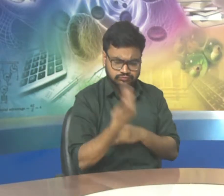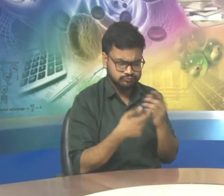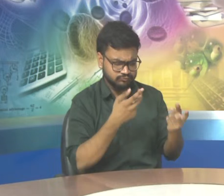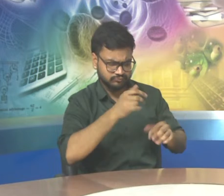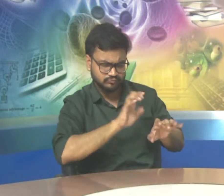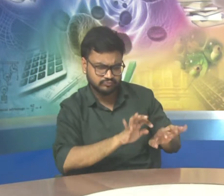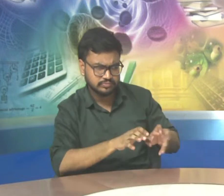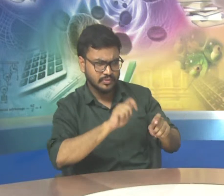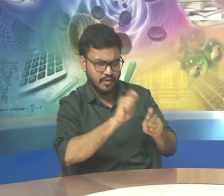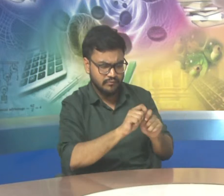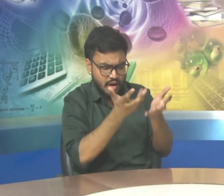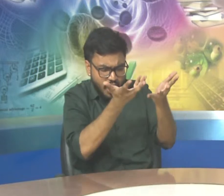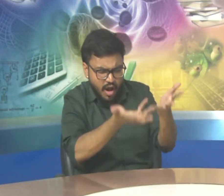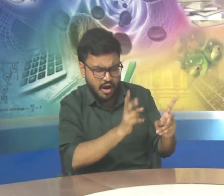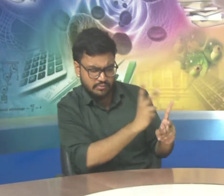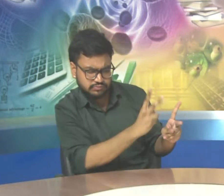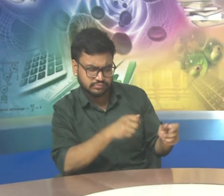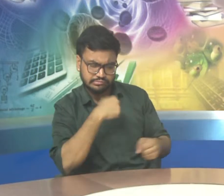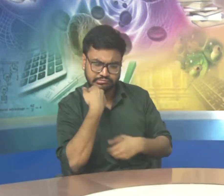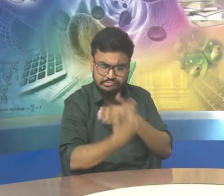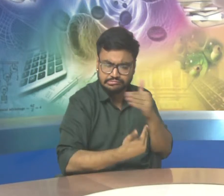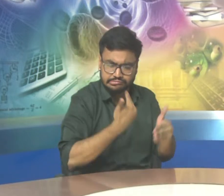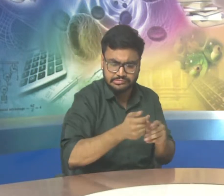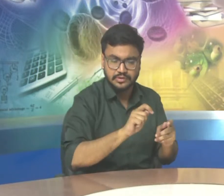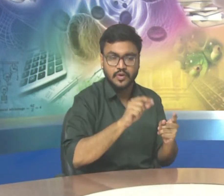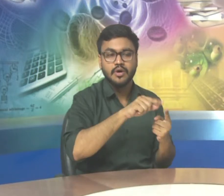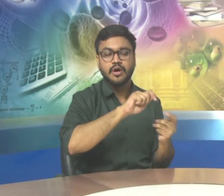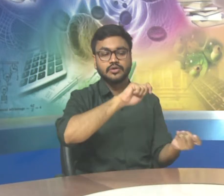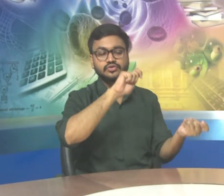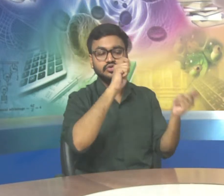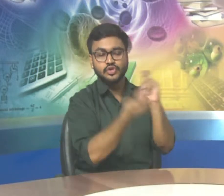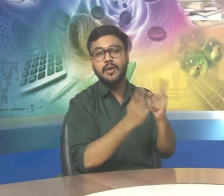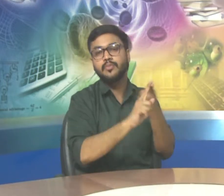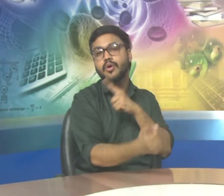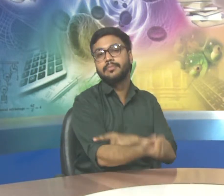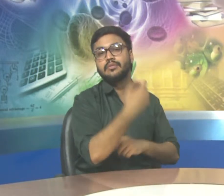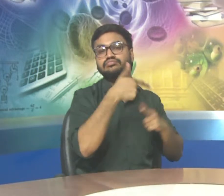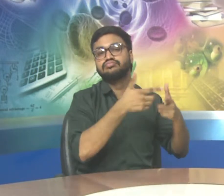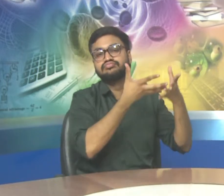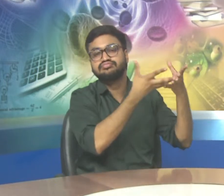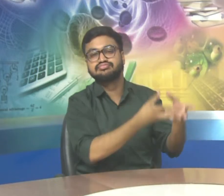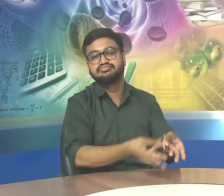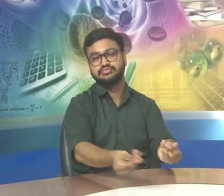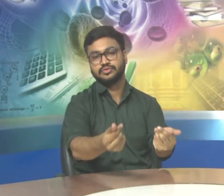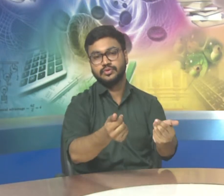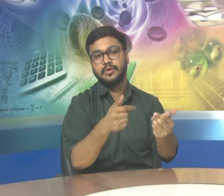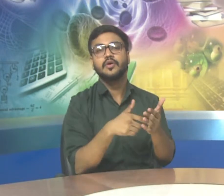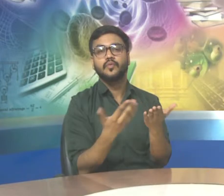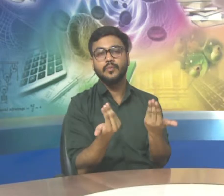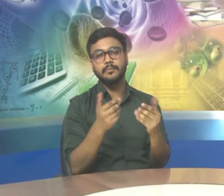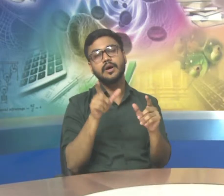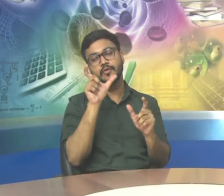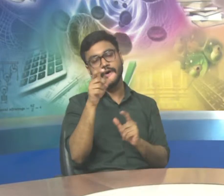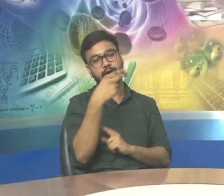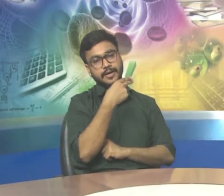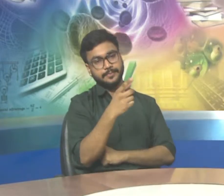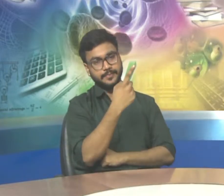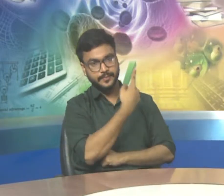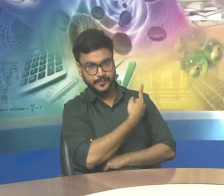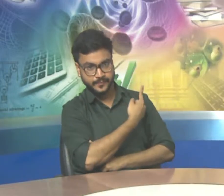For example, eating food is a work, and the energy we get from the food, then we do our work with